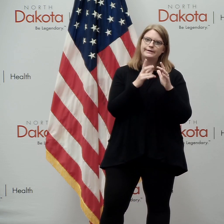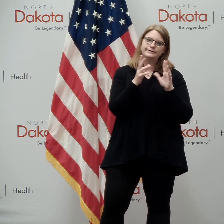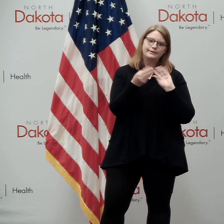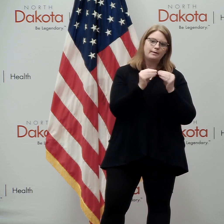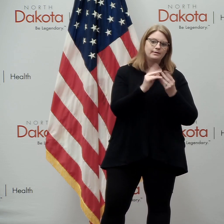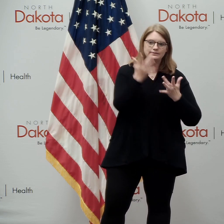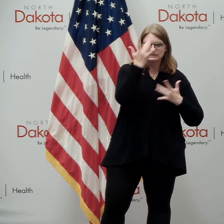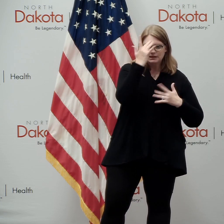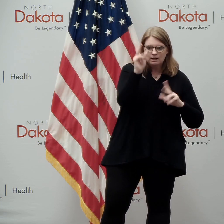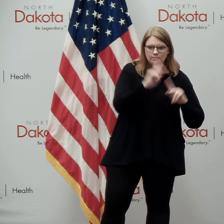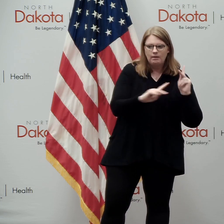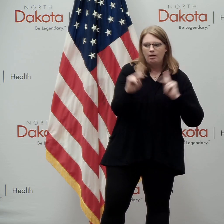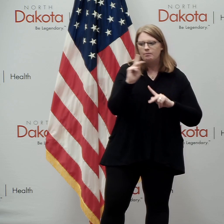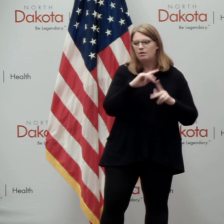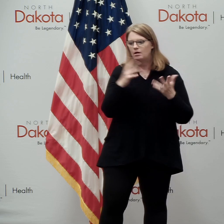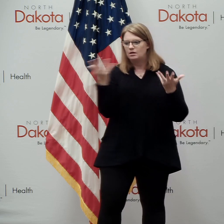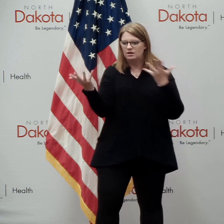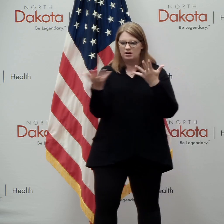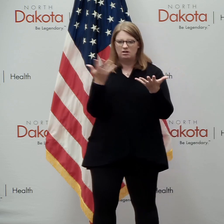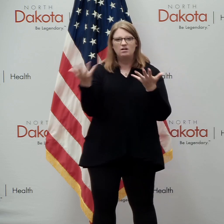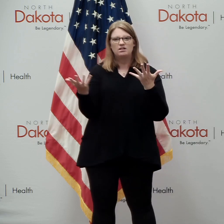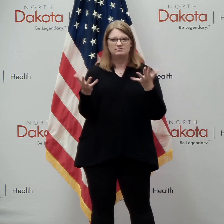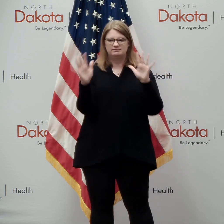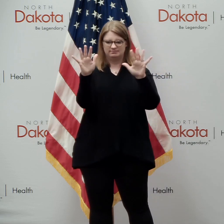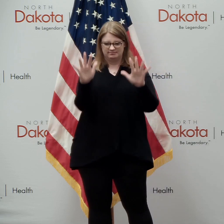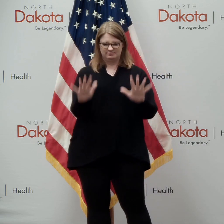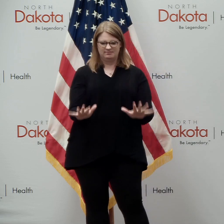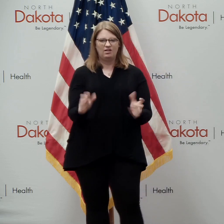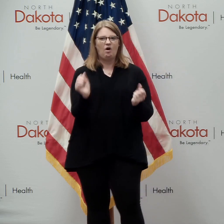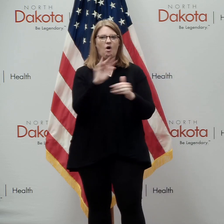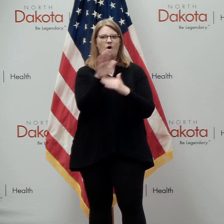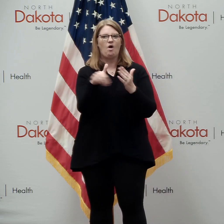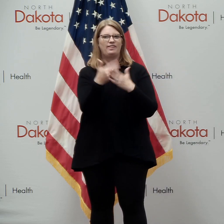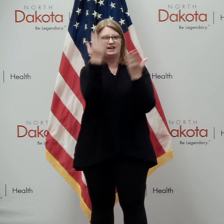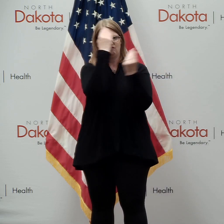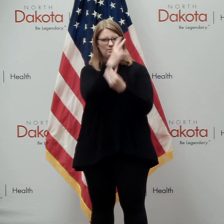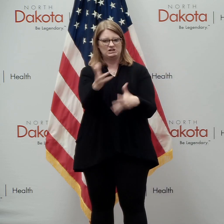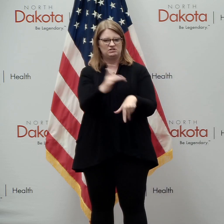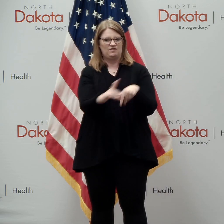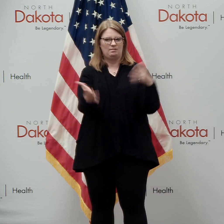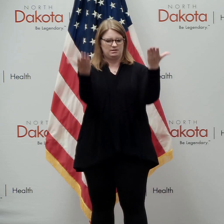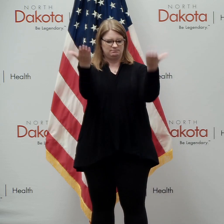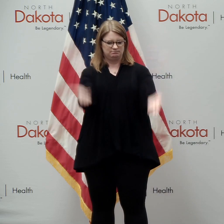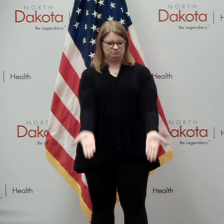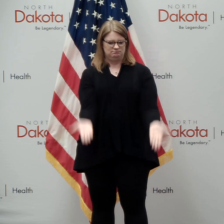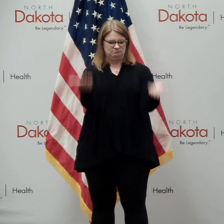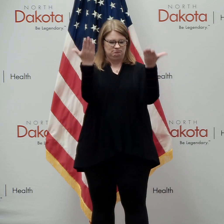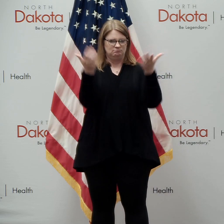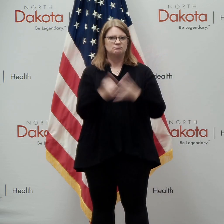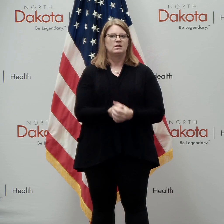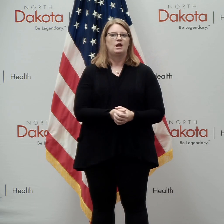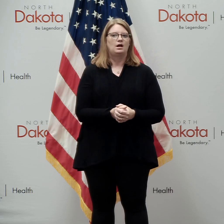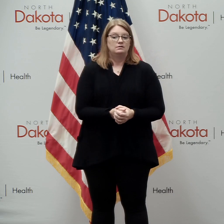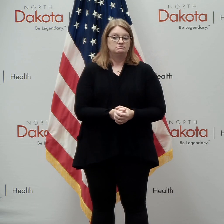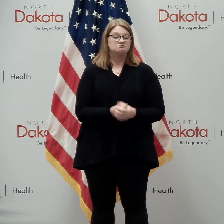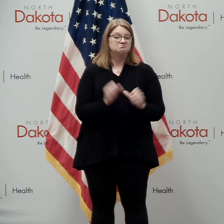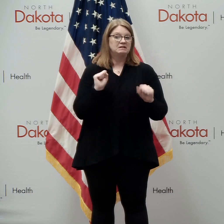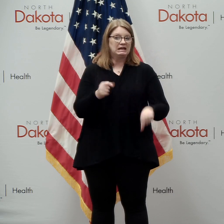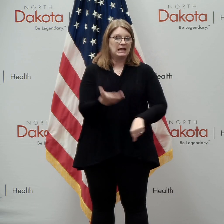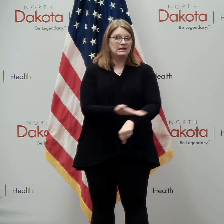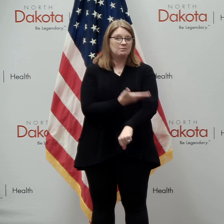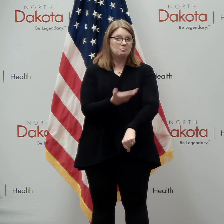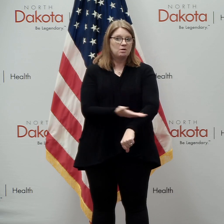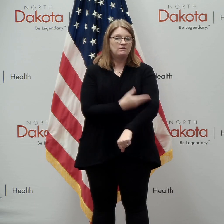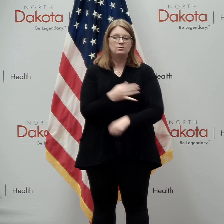we're normalizing by population. So fun to hear her talk about it being the best in the country. But with that, we know we can always get better. So when we hear